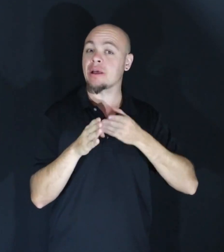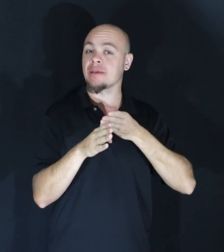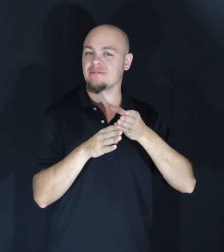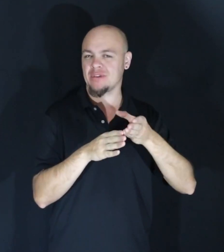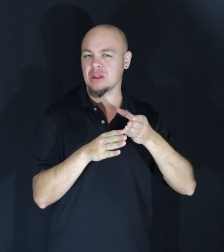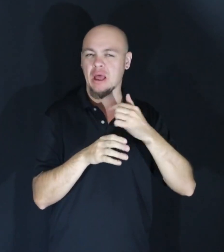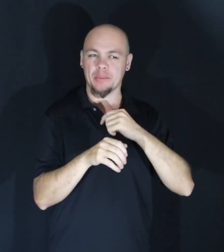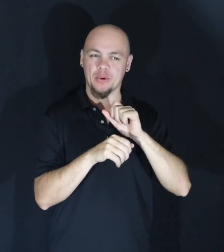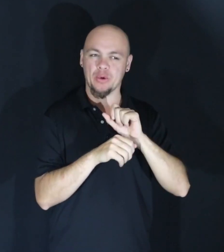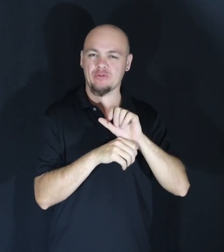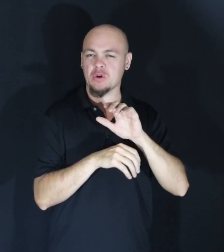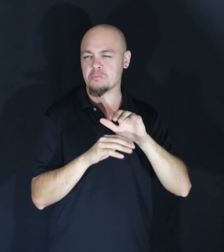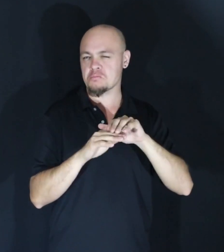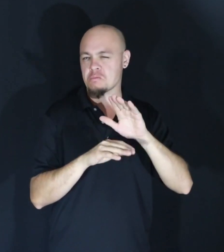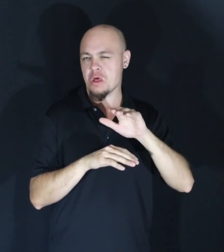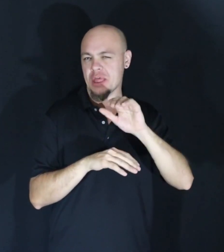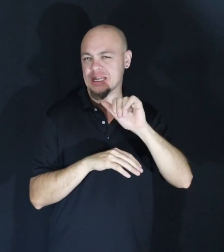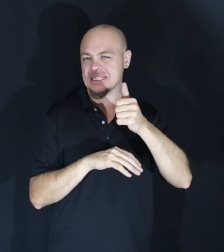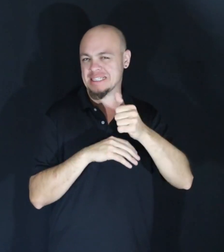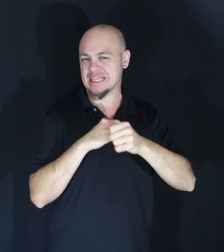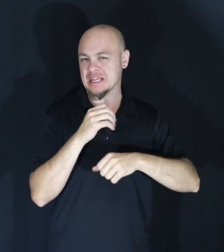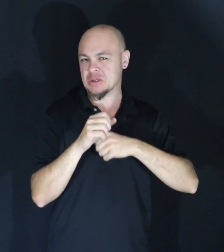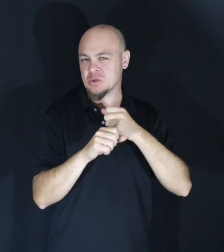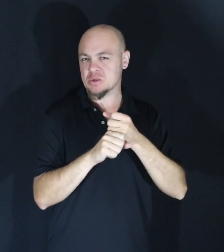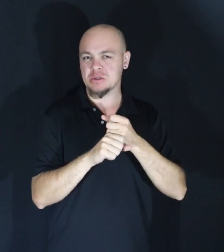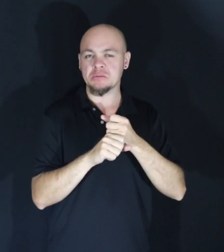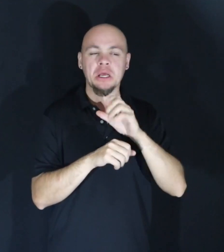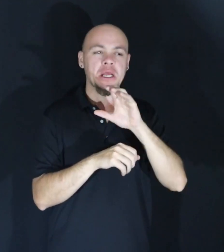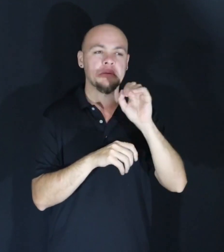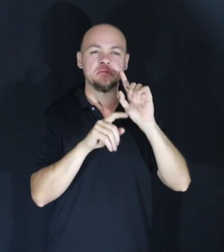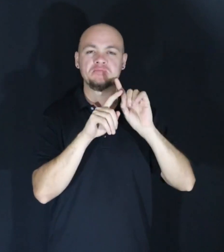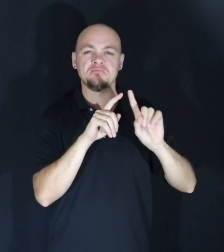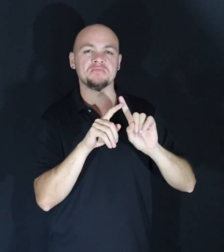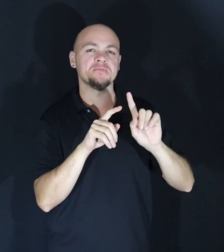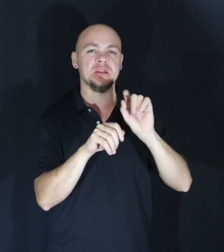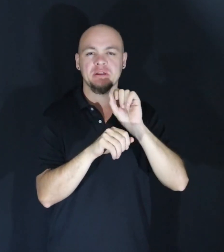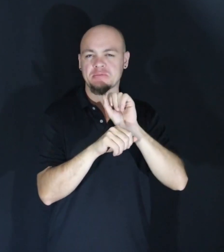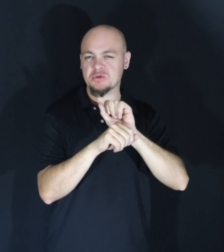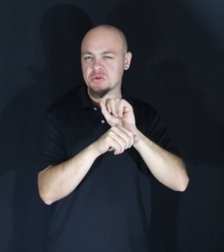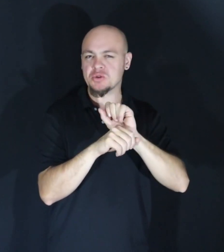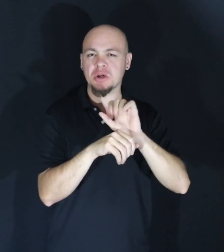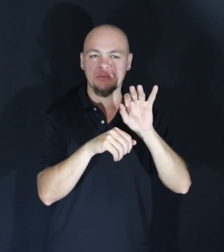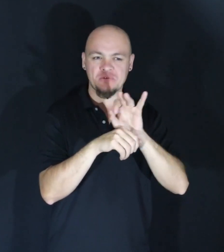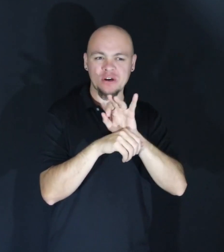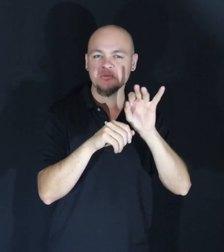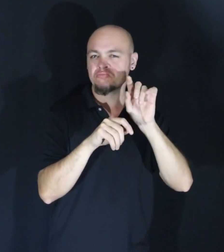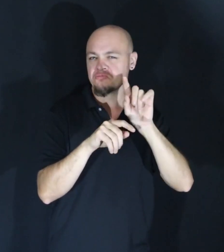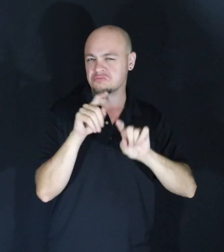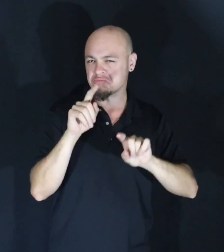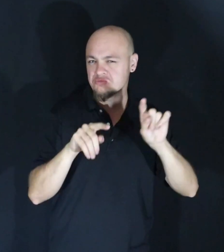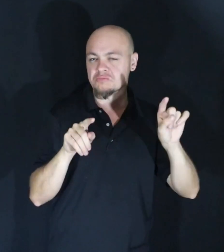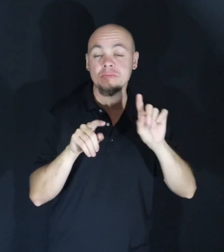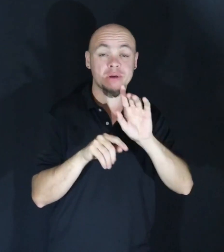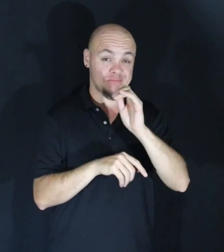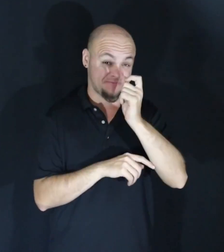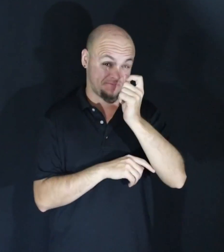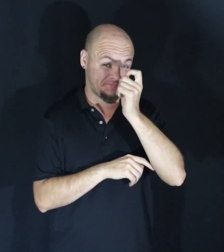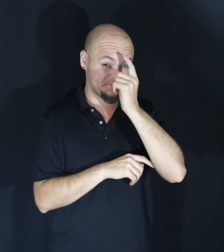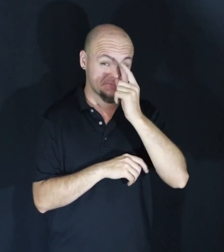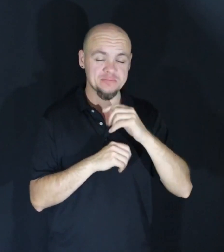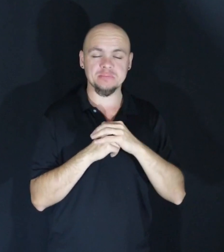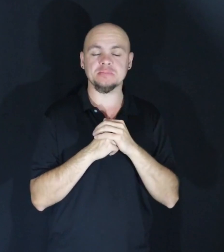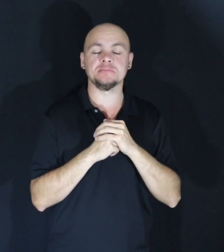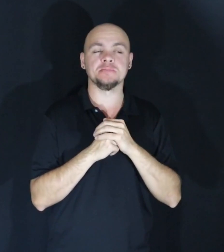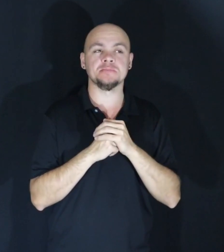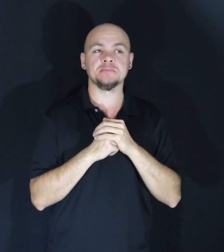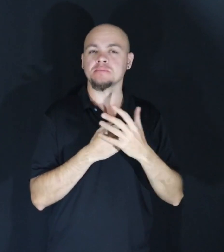10 years at multiple companies, and I've had different job functions. And the one thing that's important to note is that the